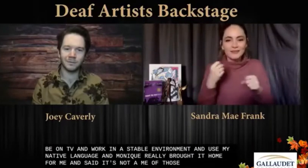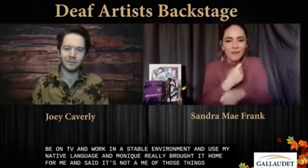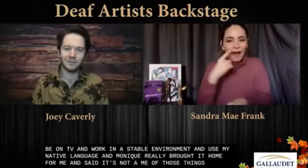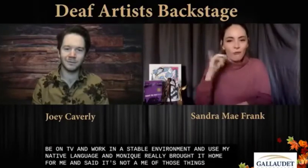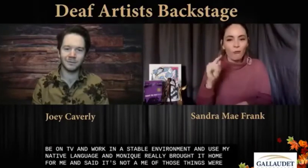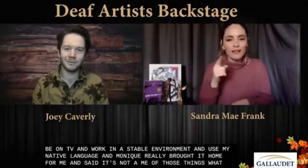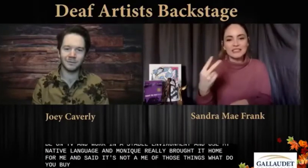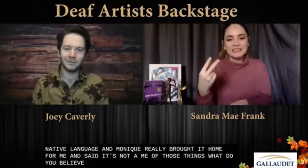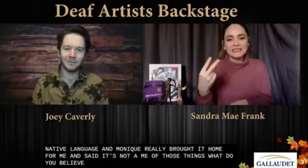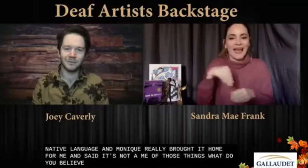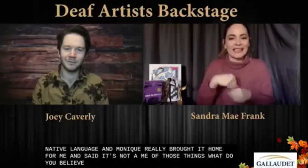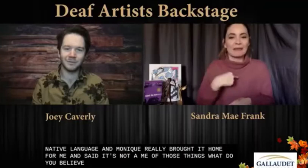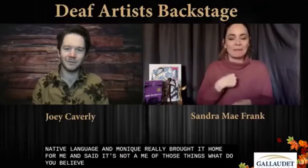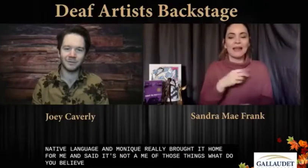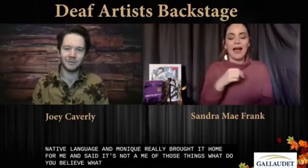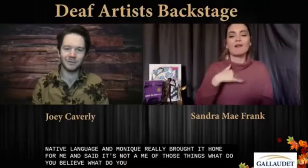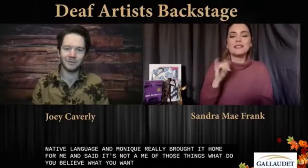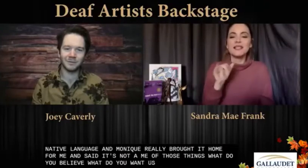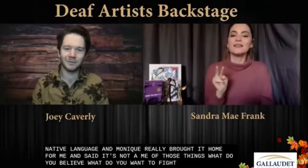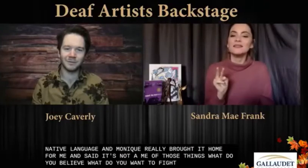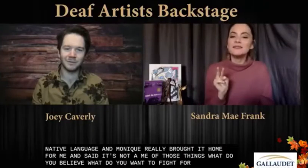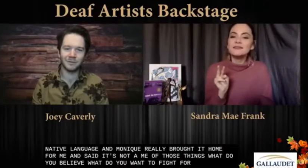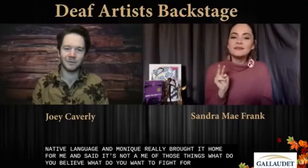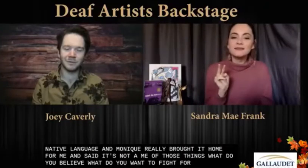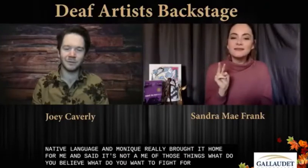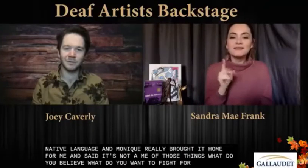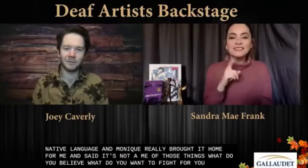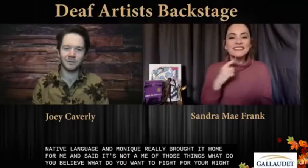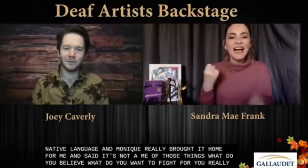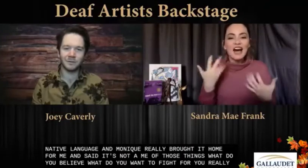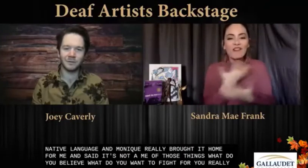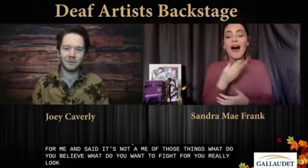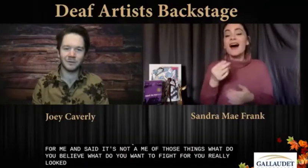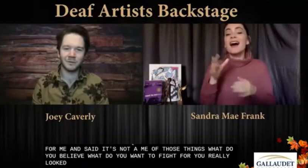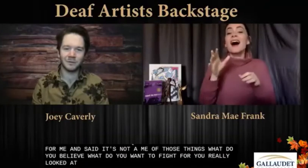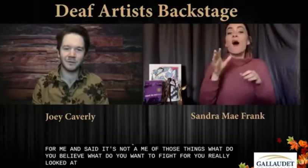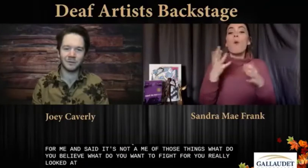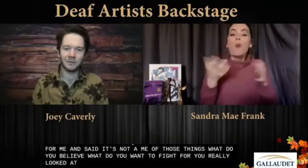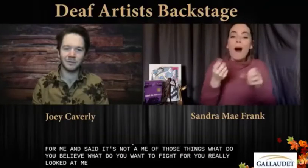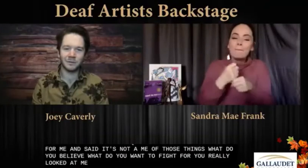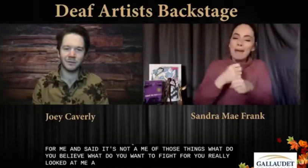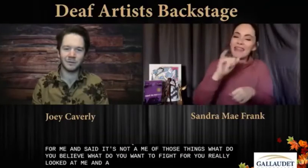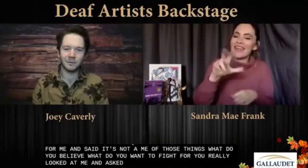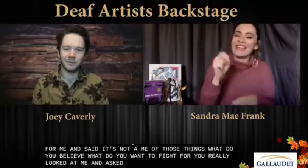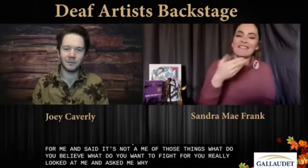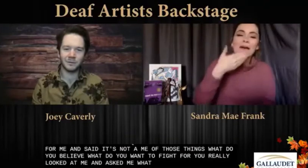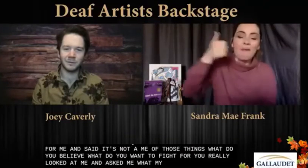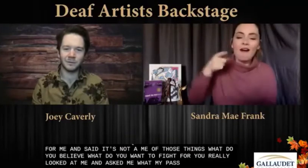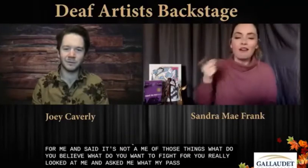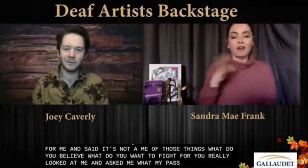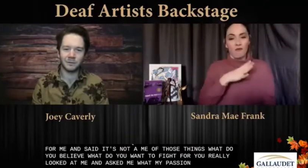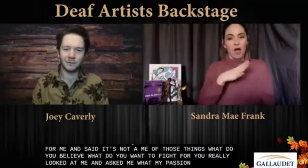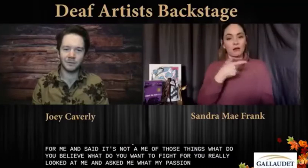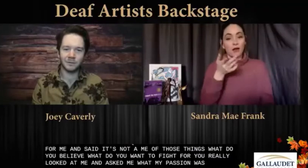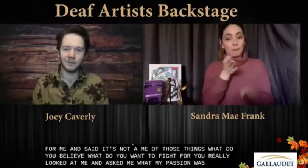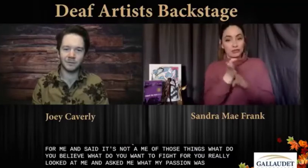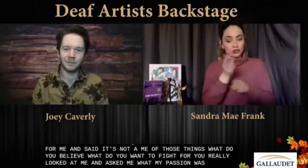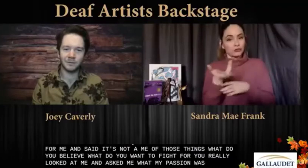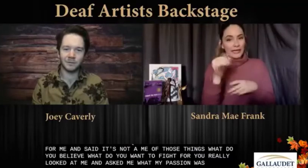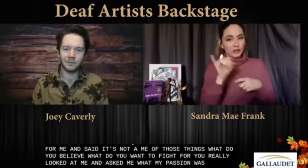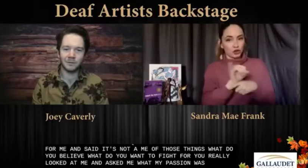things what do you believe what do you want to fight for she really looked at me and asked me what my passion was